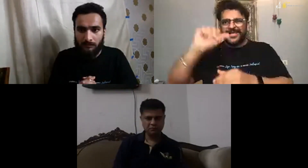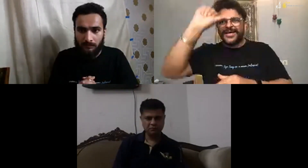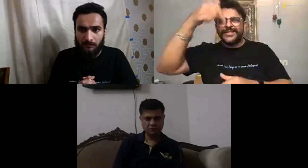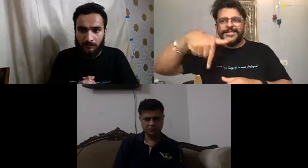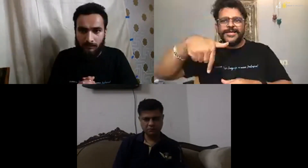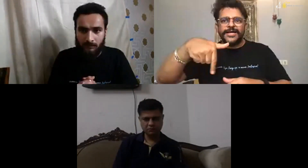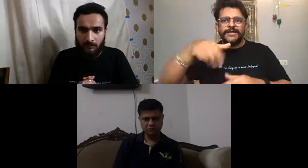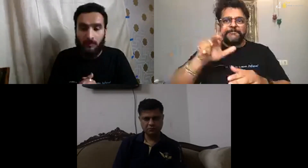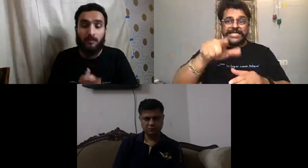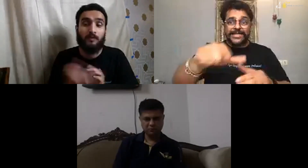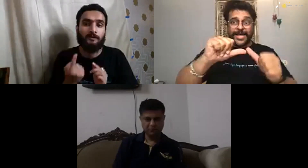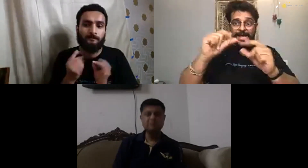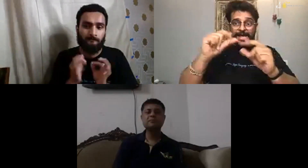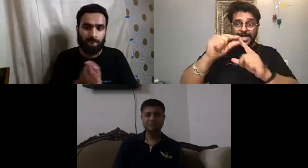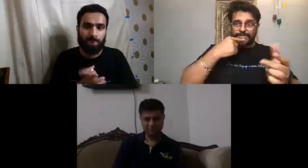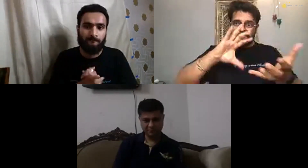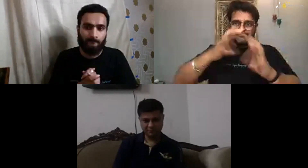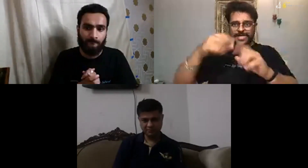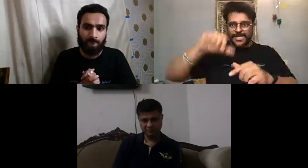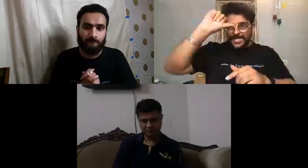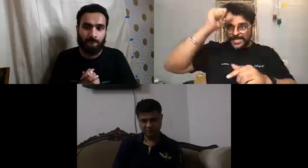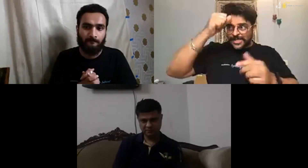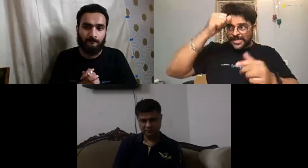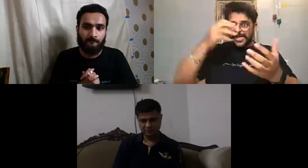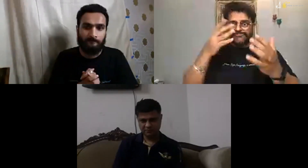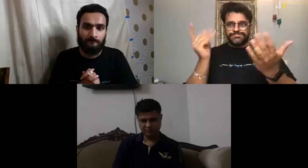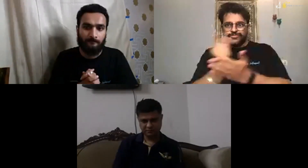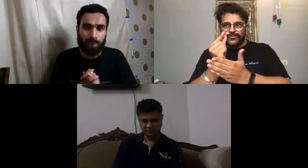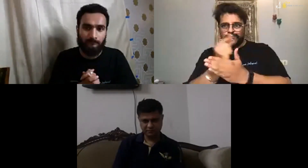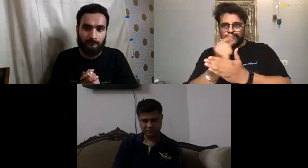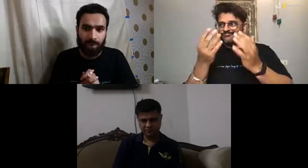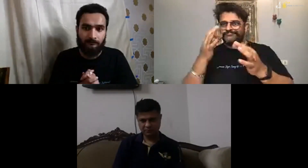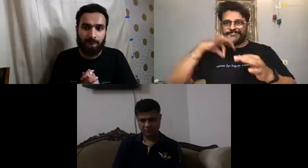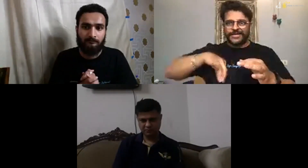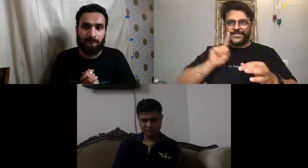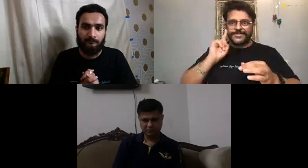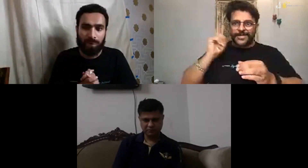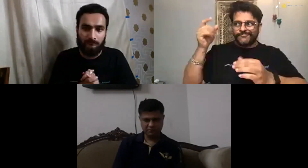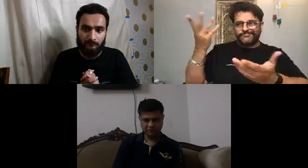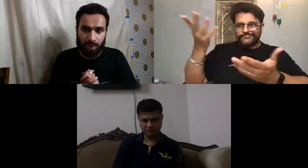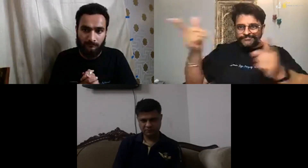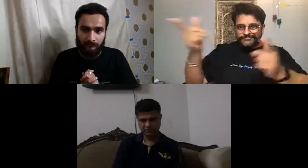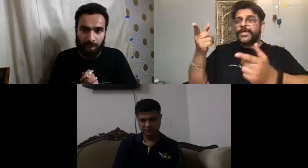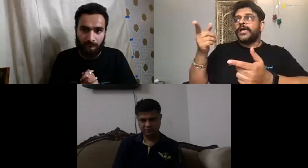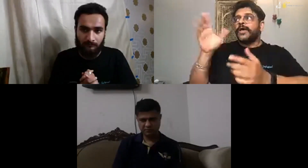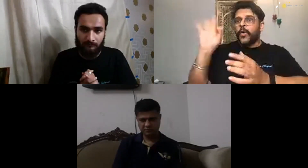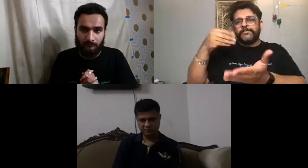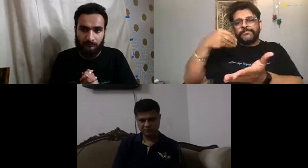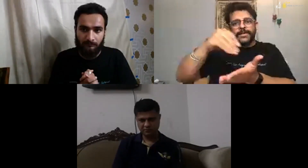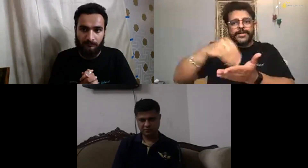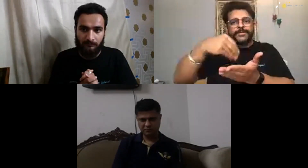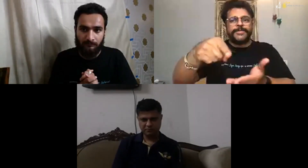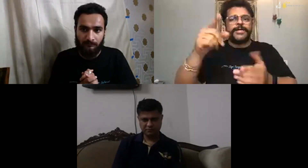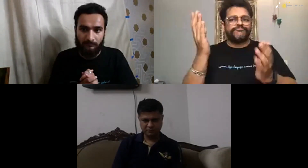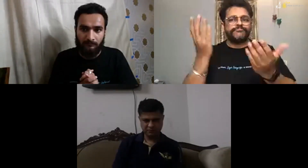buying stuff here in India. Like you app you're creating, and how it will benefit the